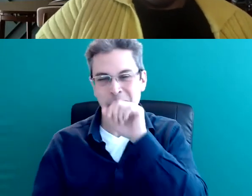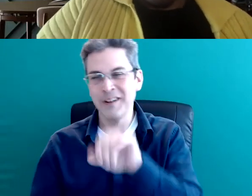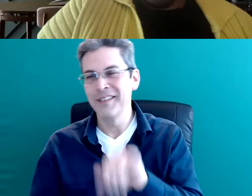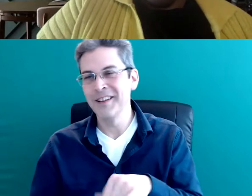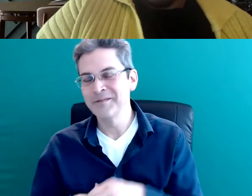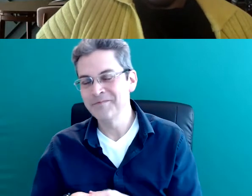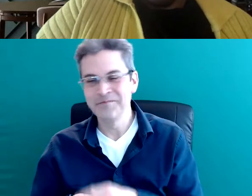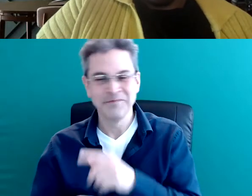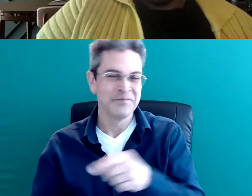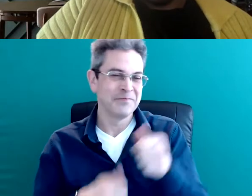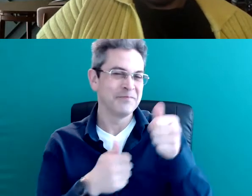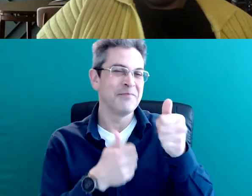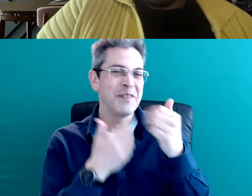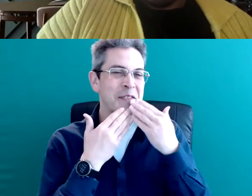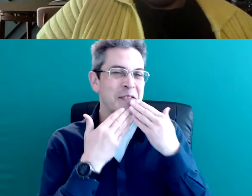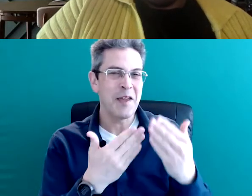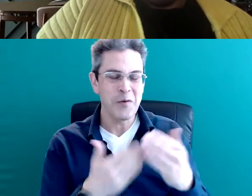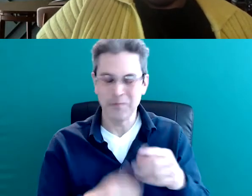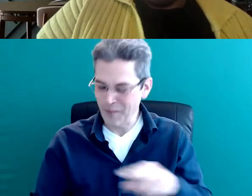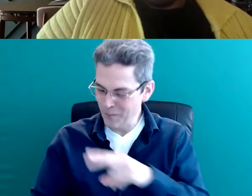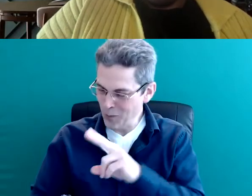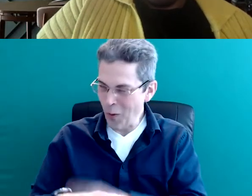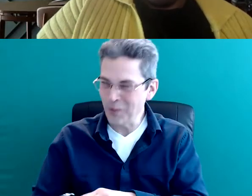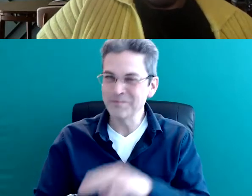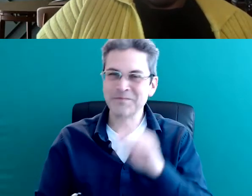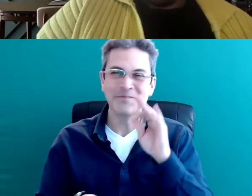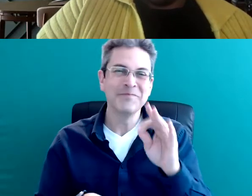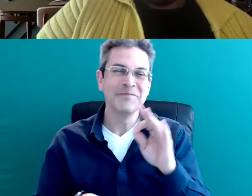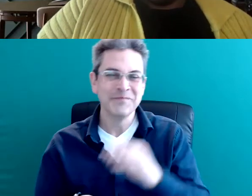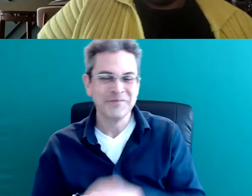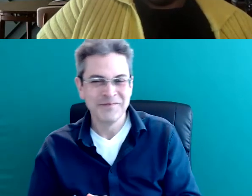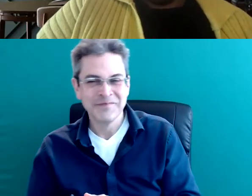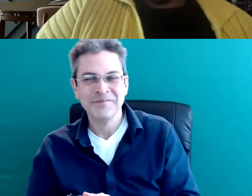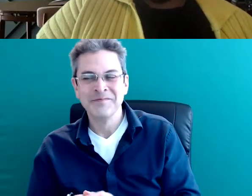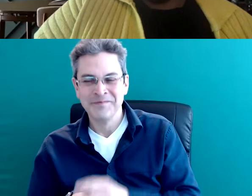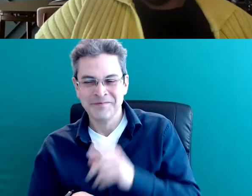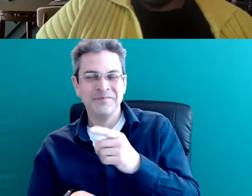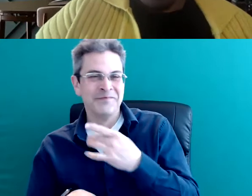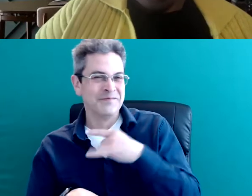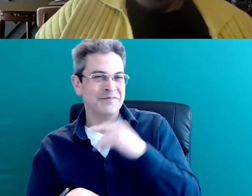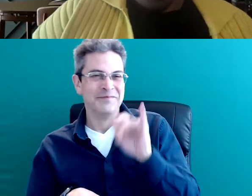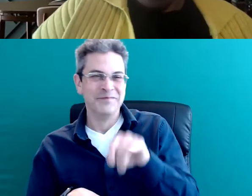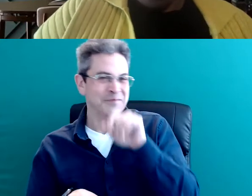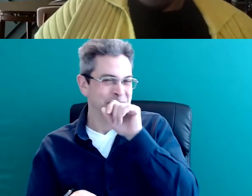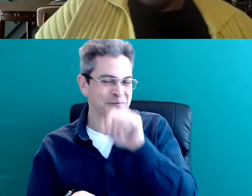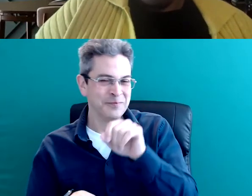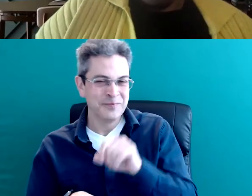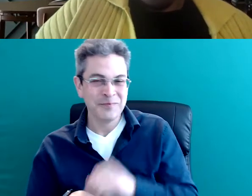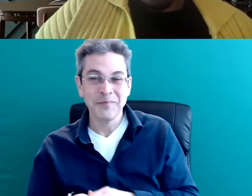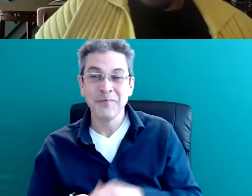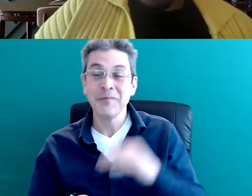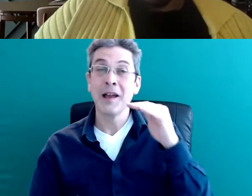Thank you so much. Of course. I love that so much. The next question is actually from